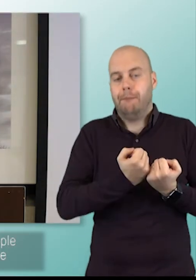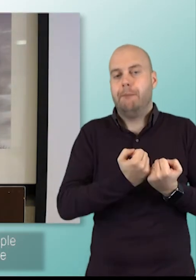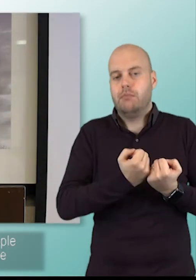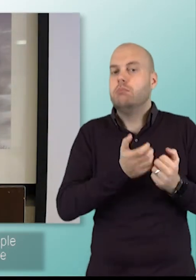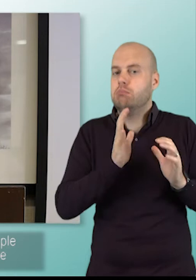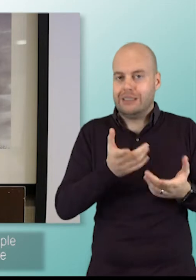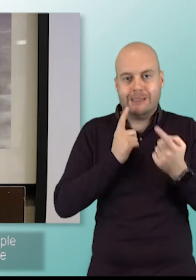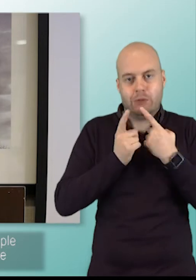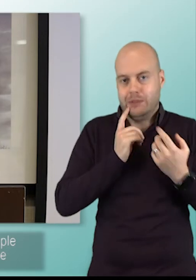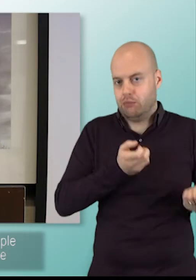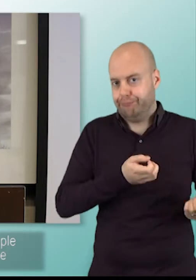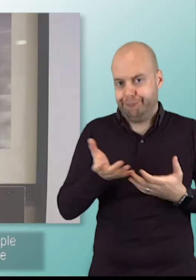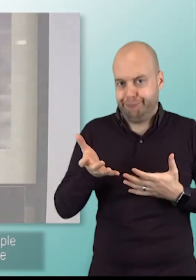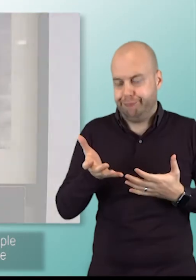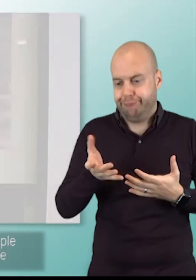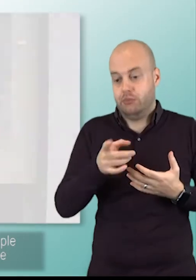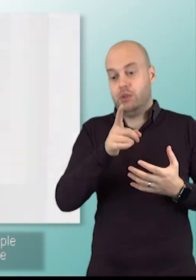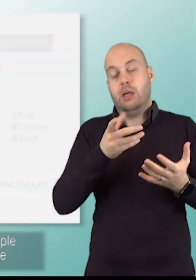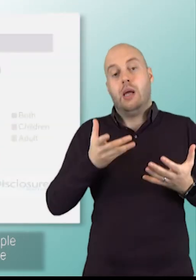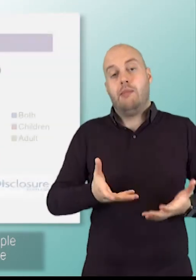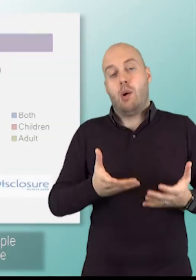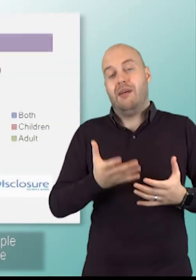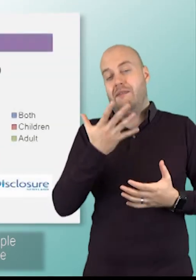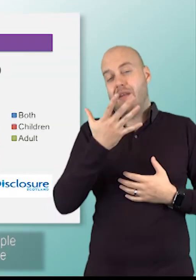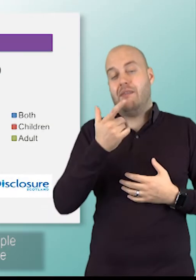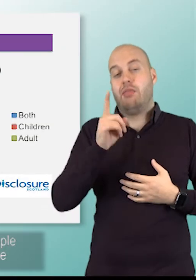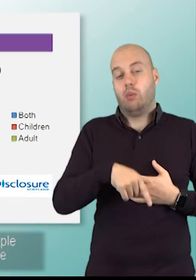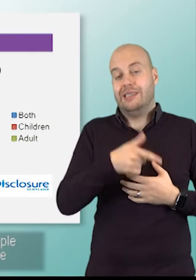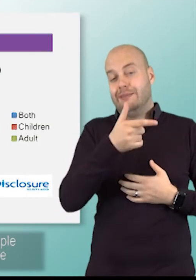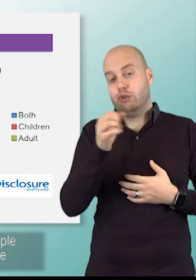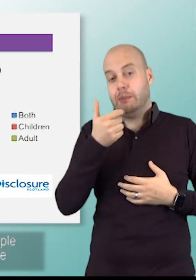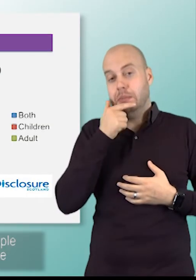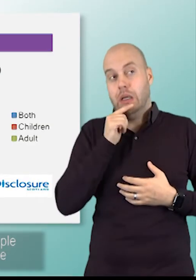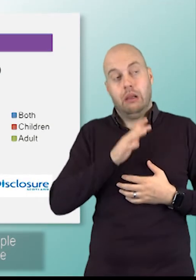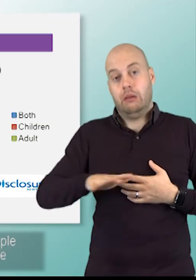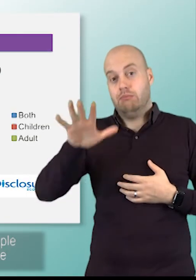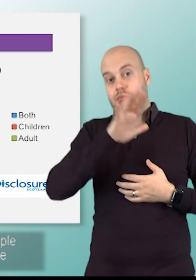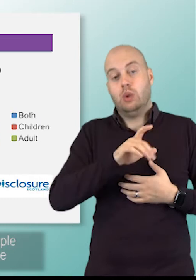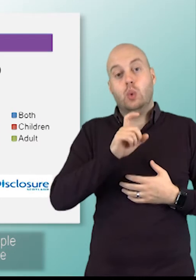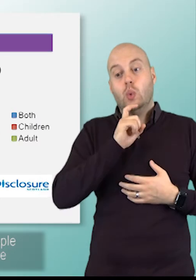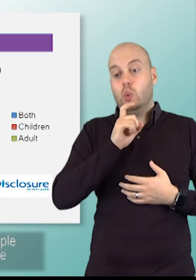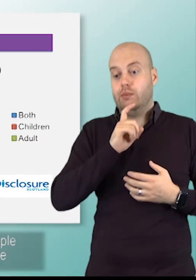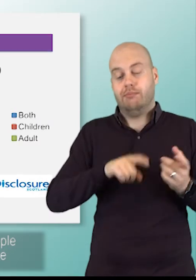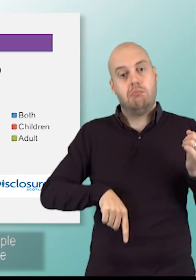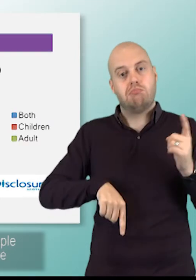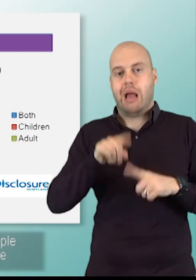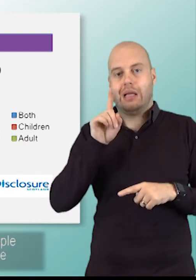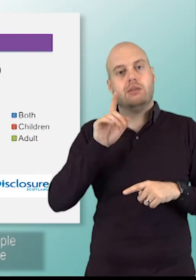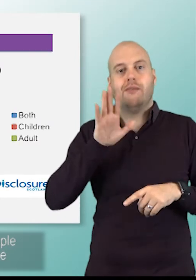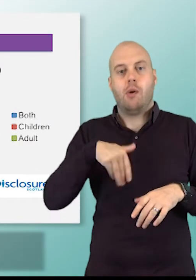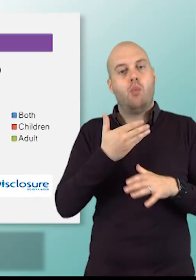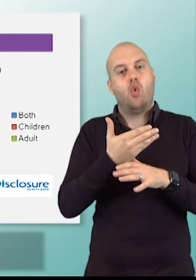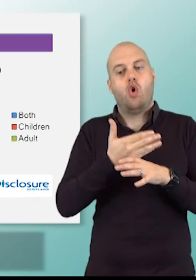Now, at present, there are round about 5,700 people across the country who are barred from doing